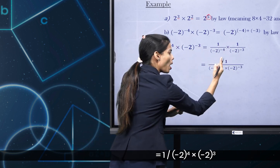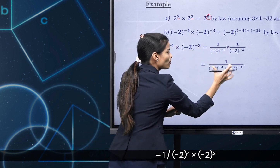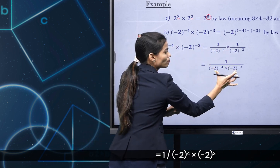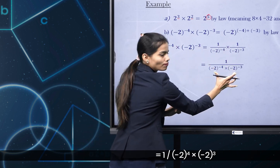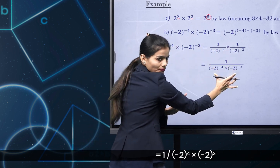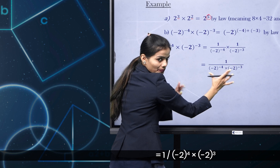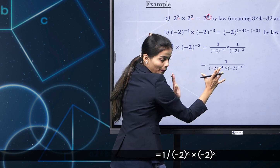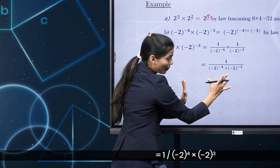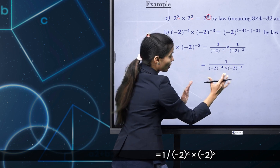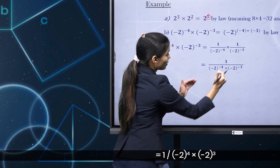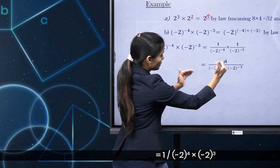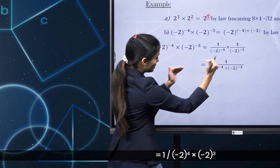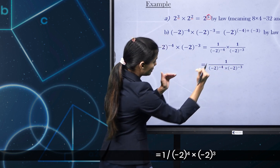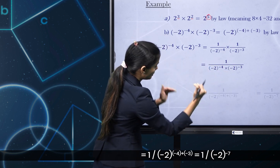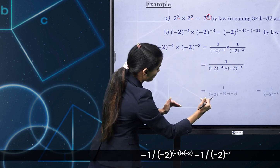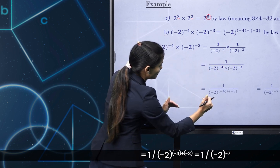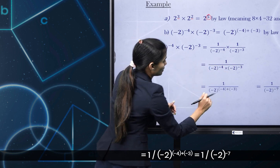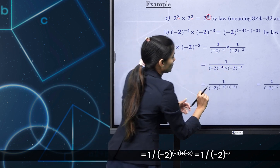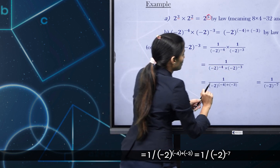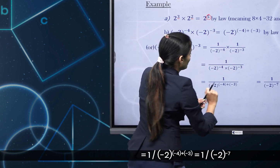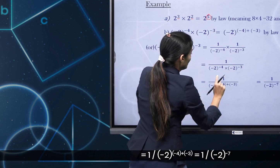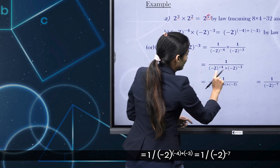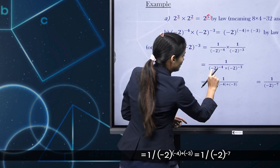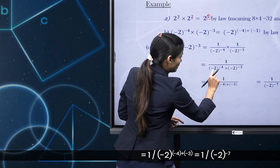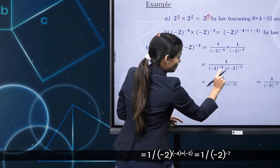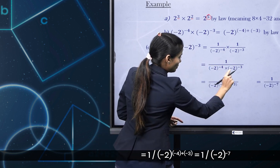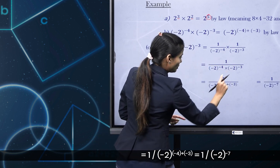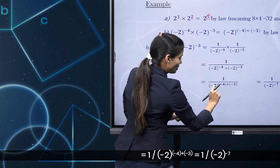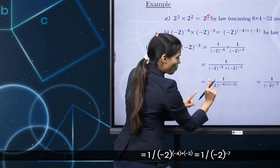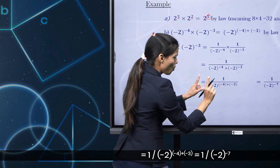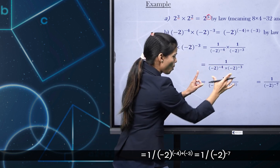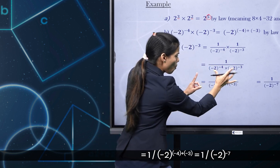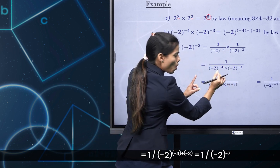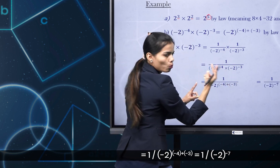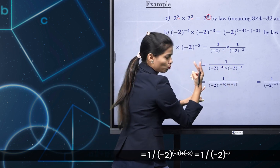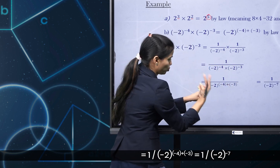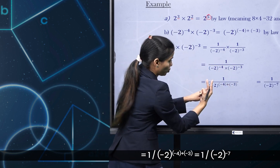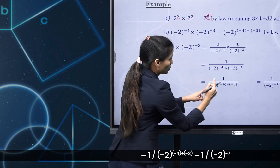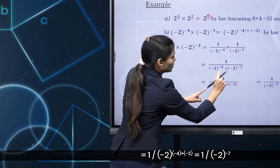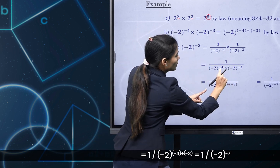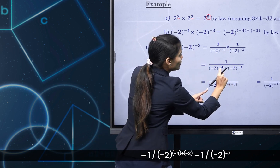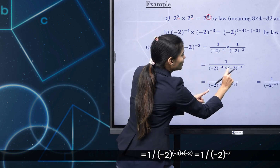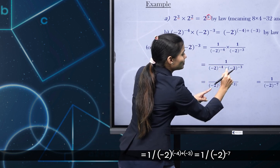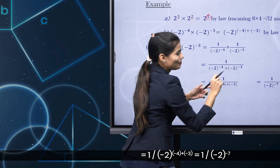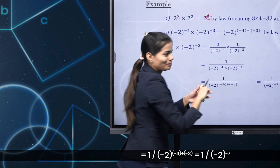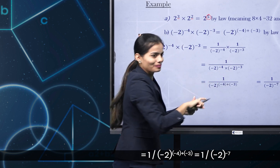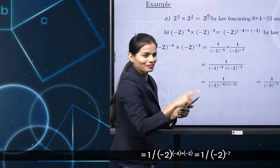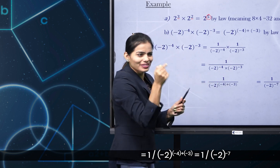the power 3 is equal to 1 by minus 2 to the power 4 plus 3 is equal to 1 by minus 2 to